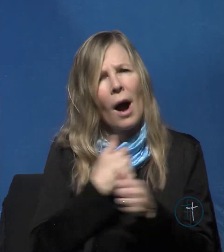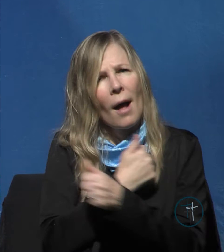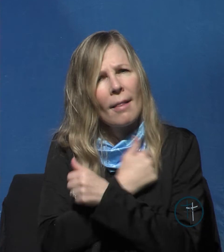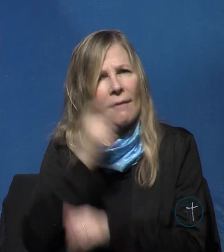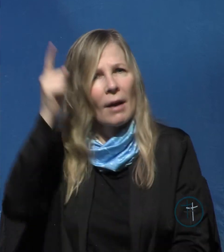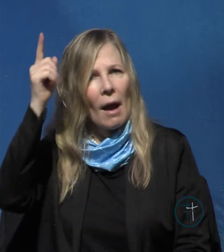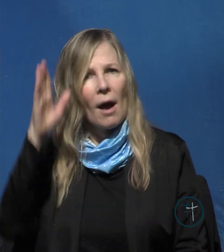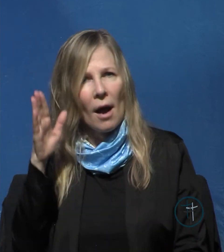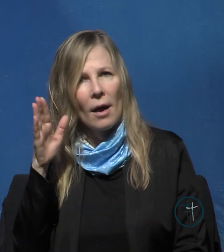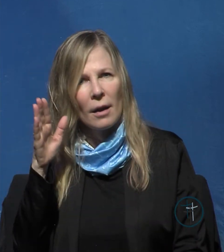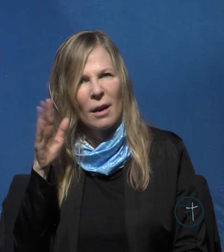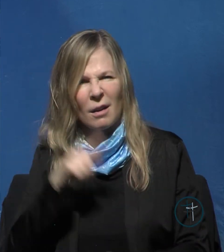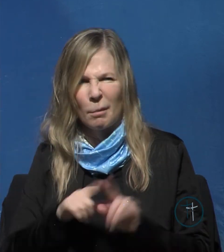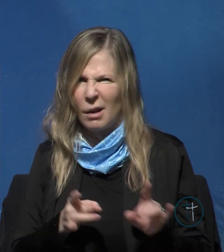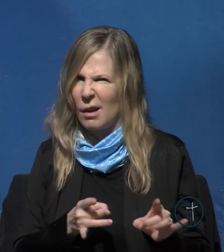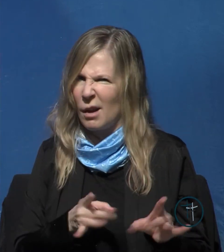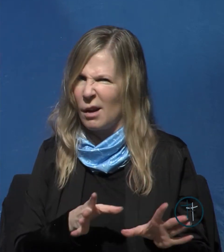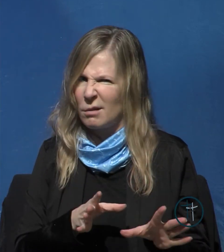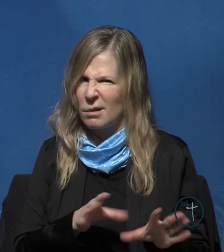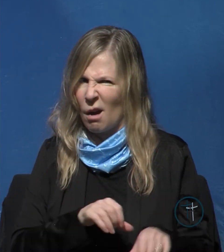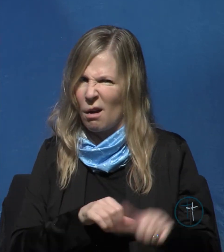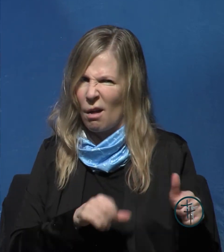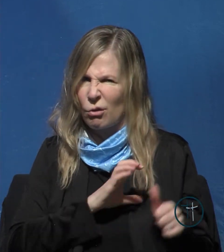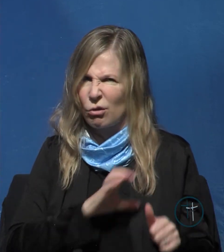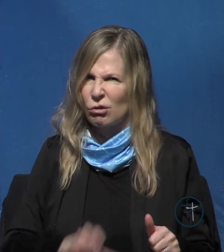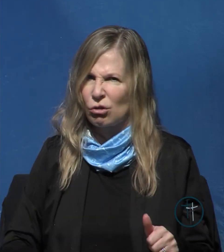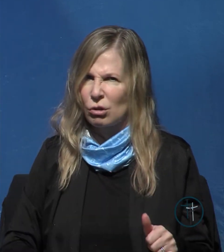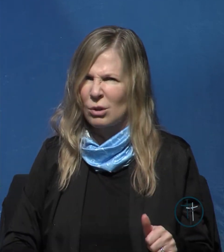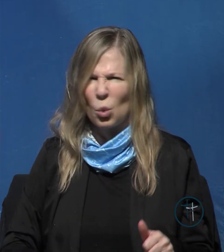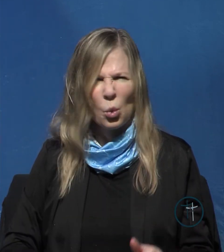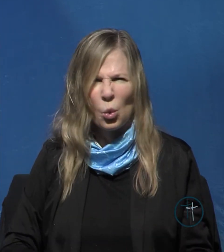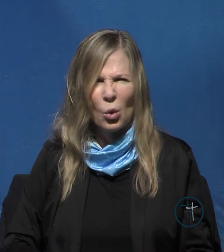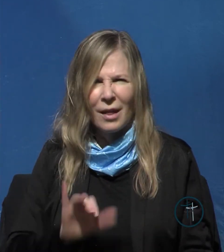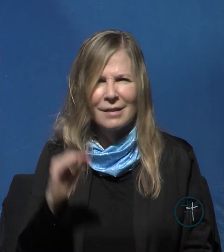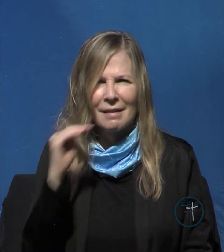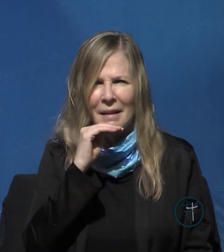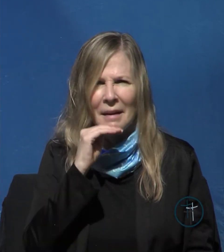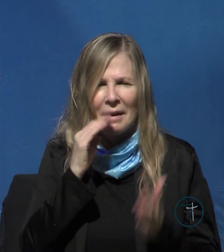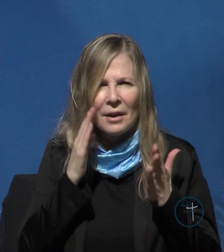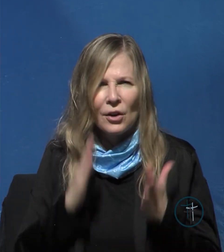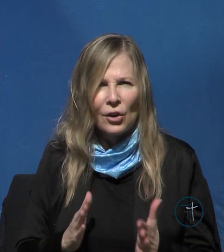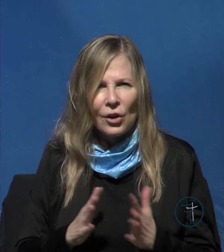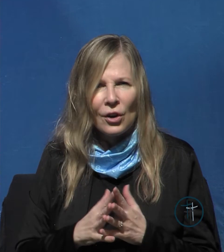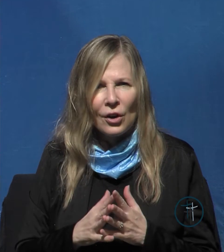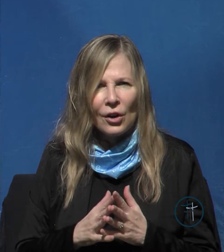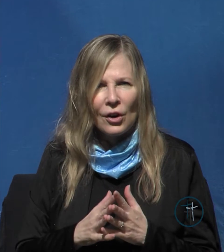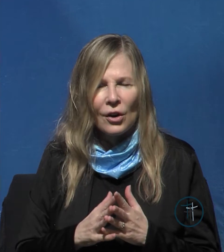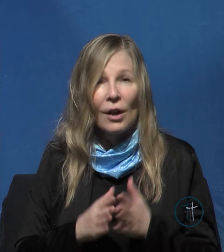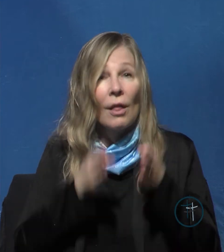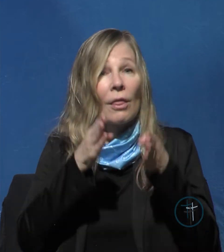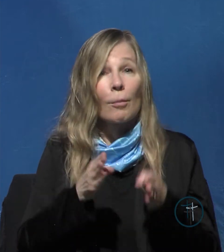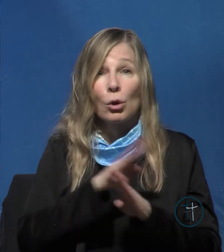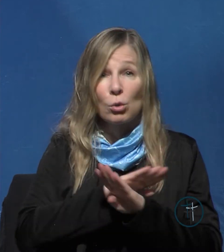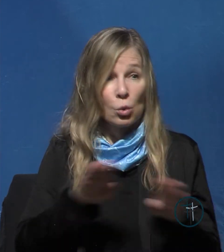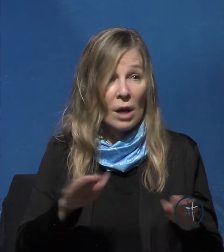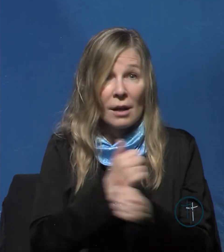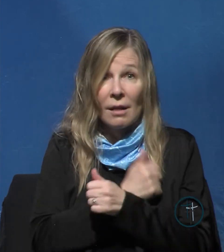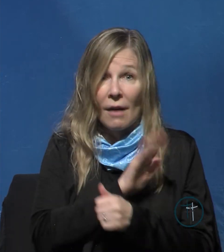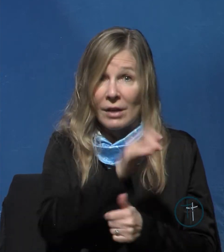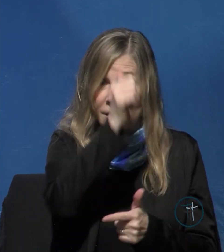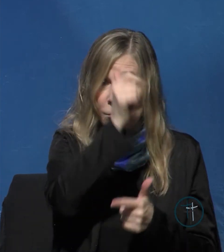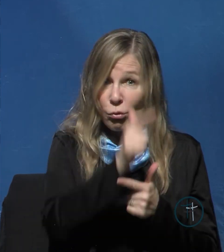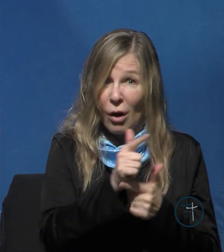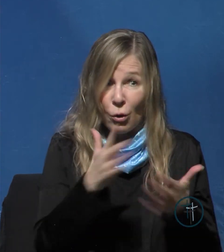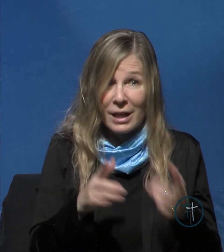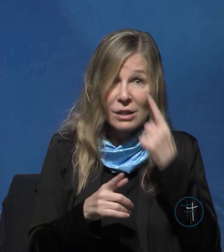love God, and hates his brother, he is a liar. For the one who does not love his brother, whom he